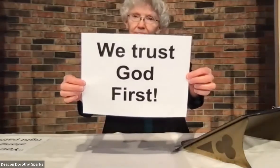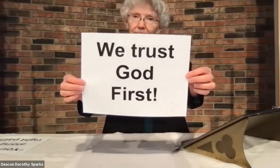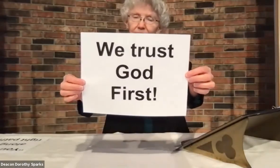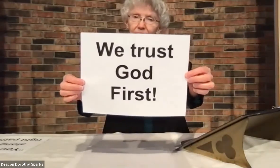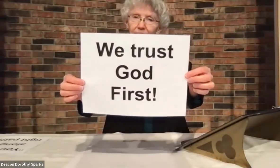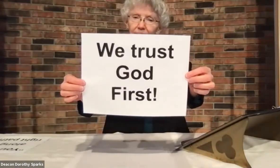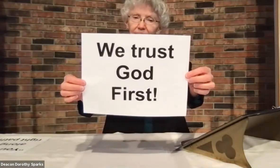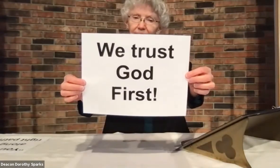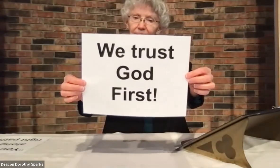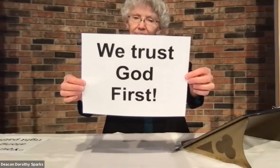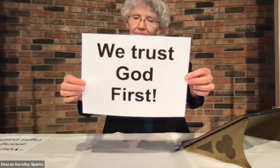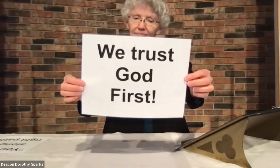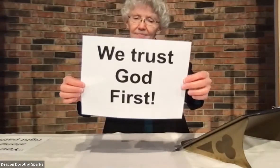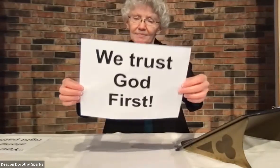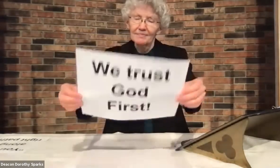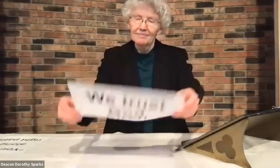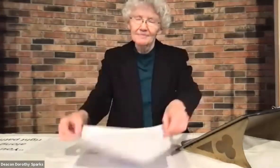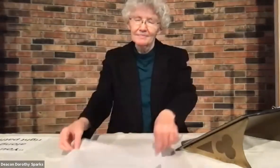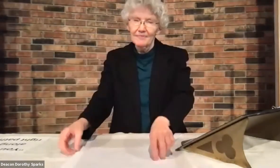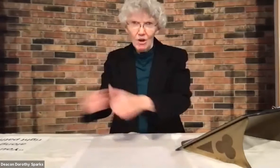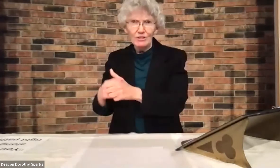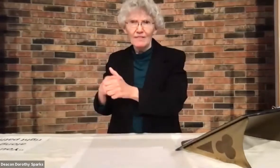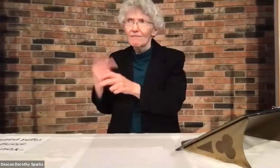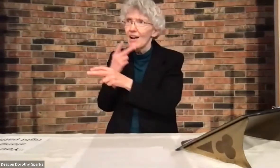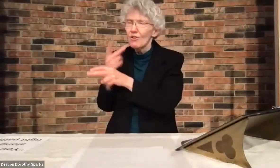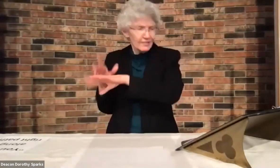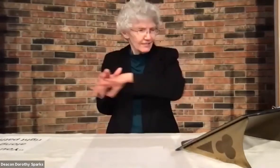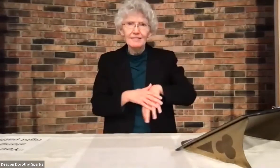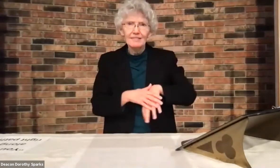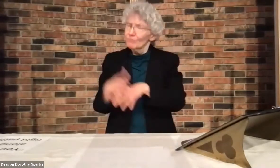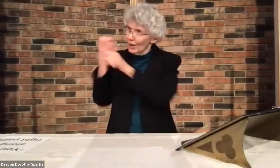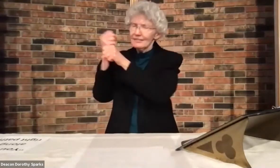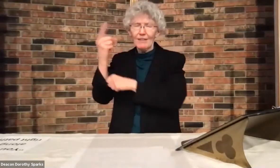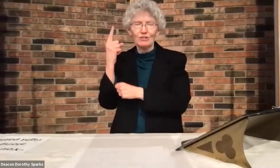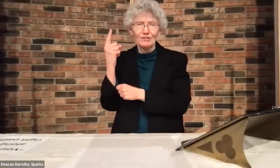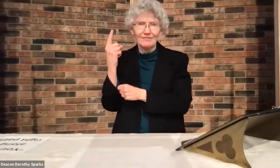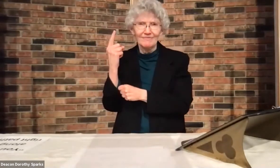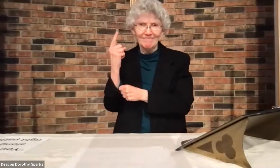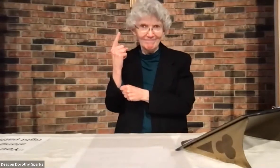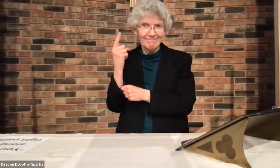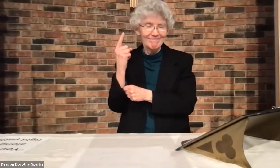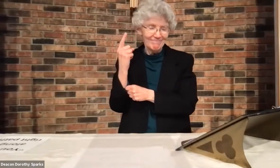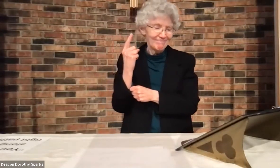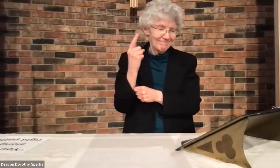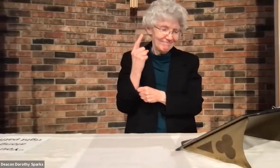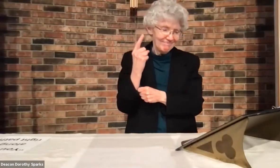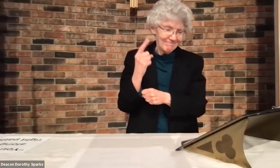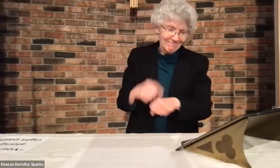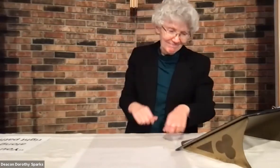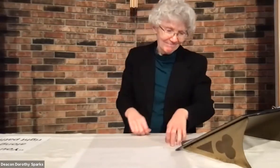There are times where we just need to trust God first, before we know all the